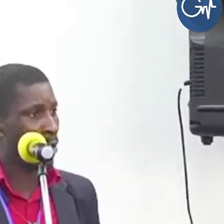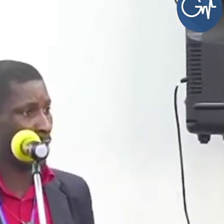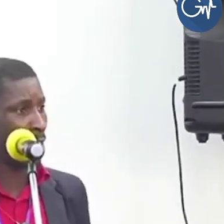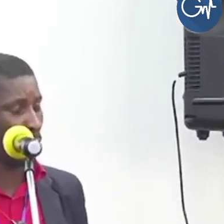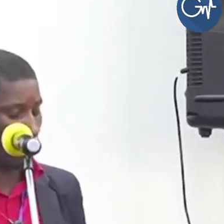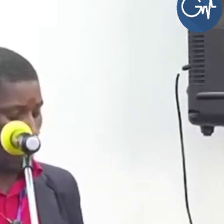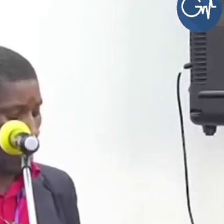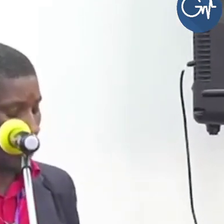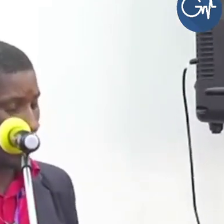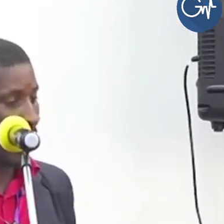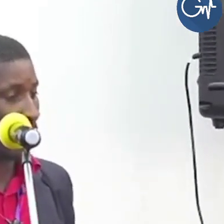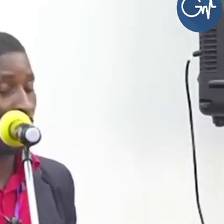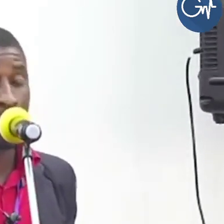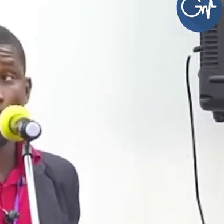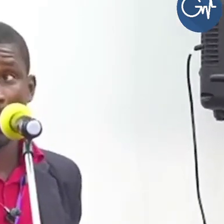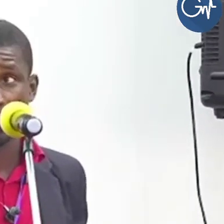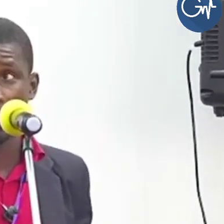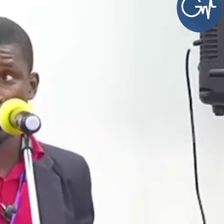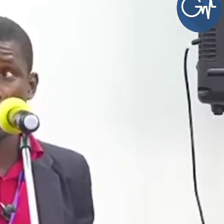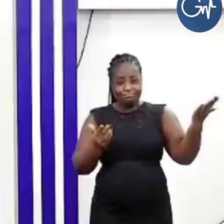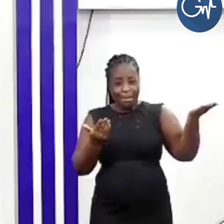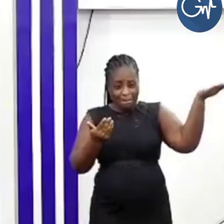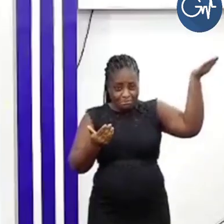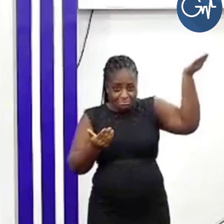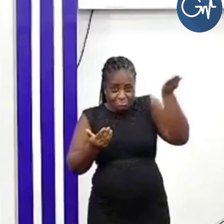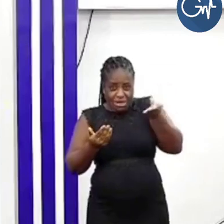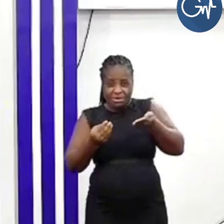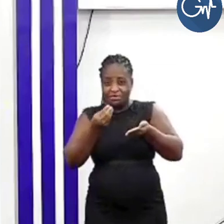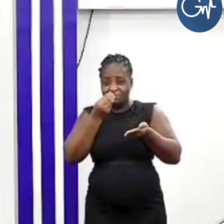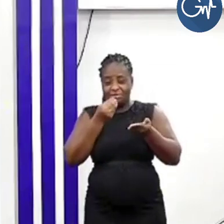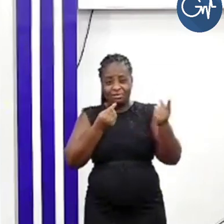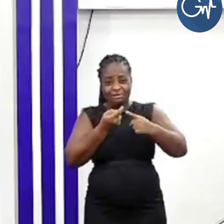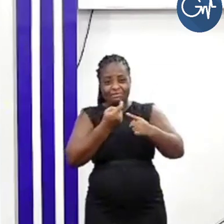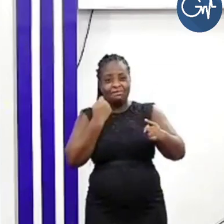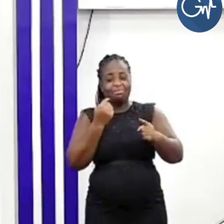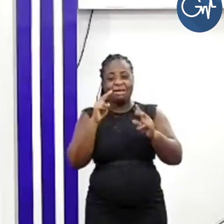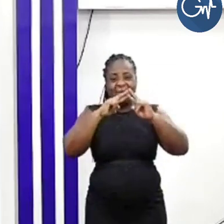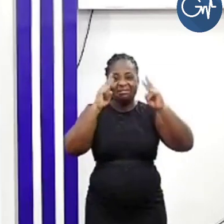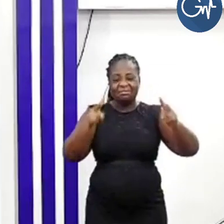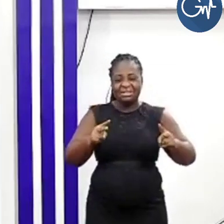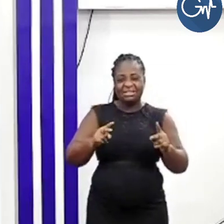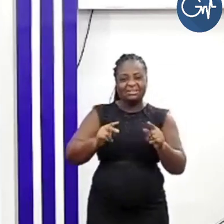why Dianeno or more money by me from Crassi, Techima and Ne?